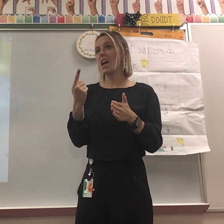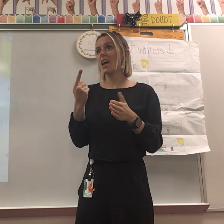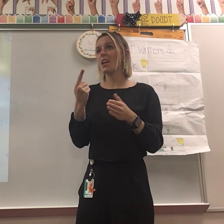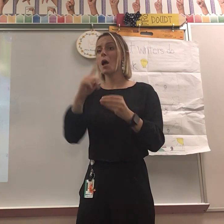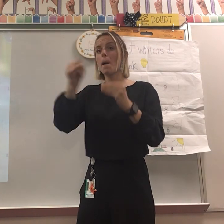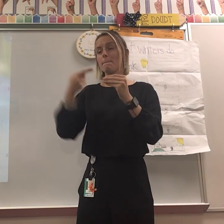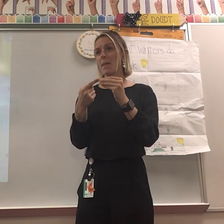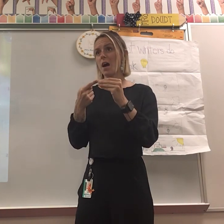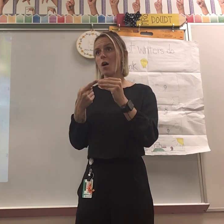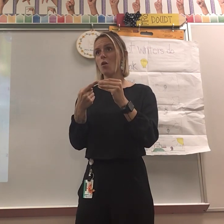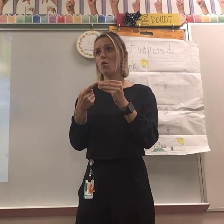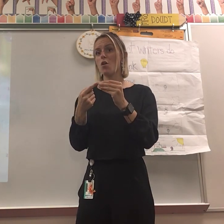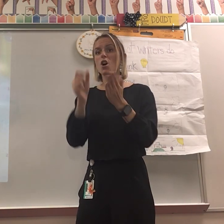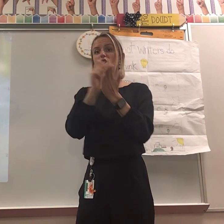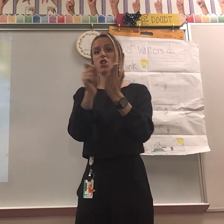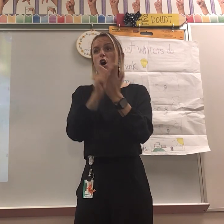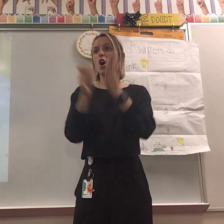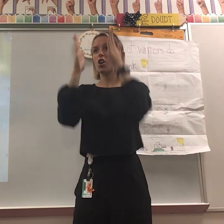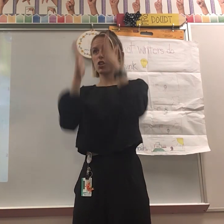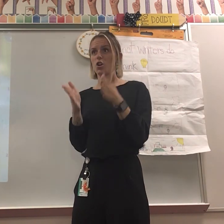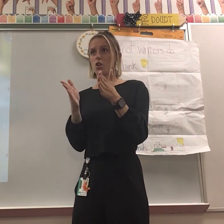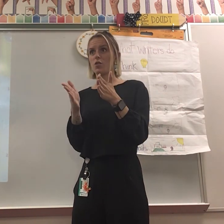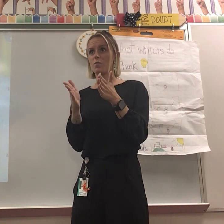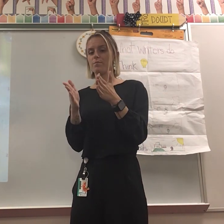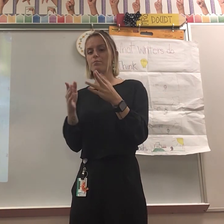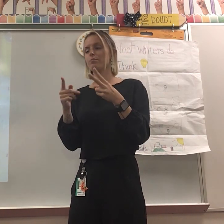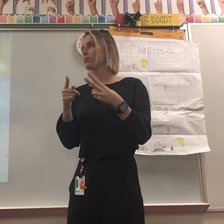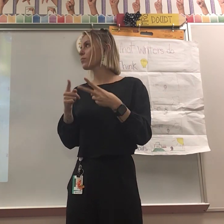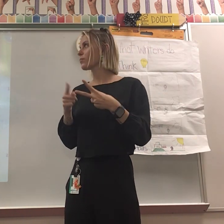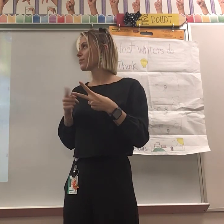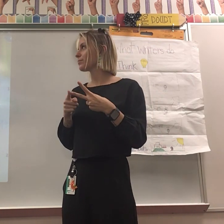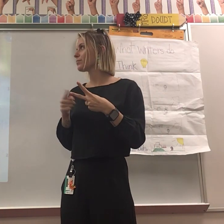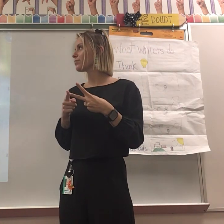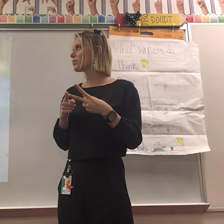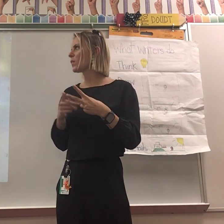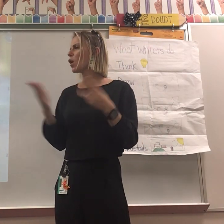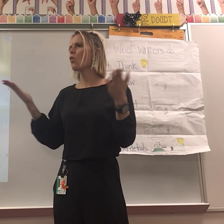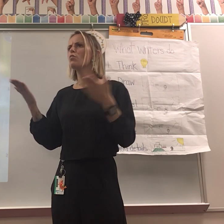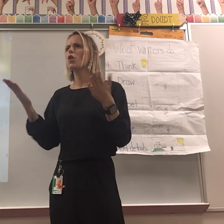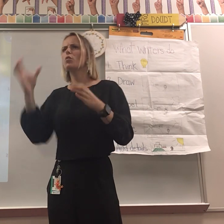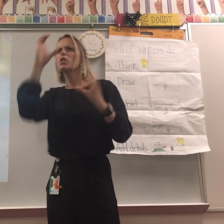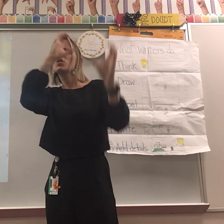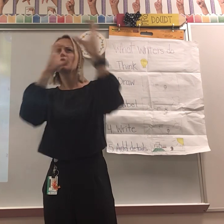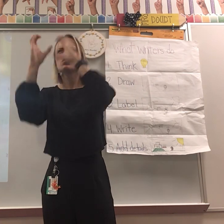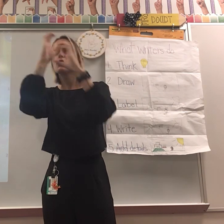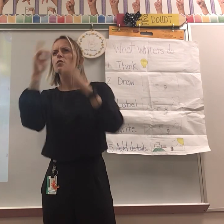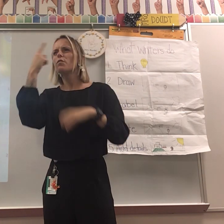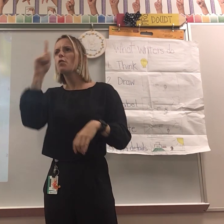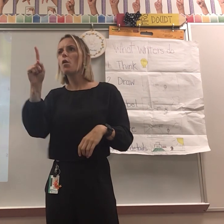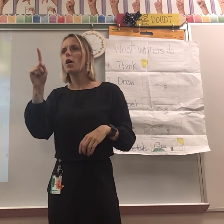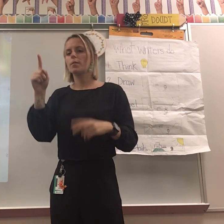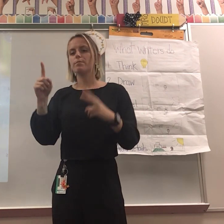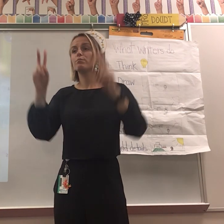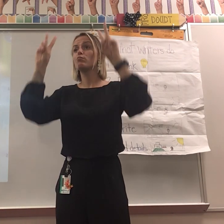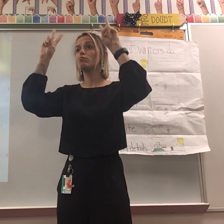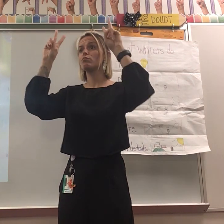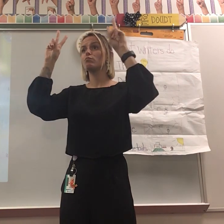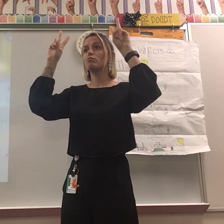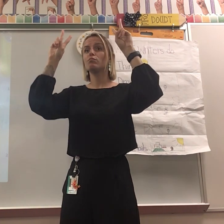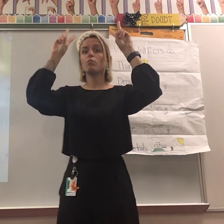Trolls uses quotes from the artist. So what are we gonna look for today? Quotes from the